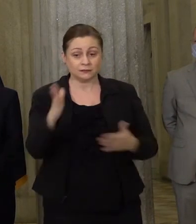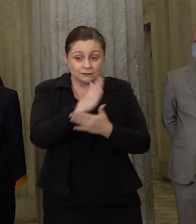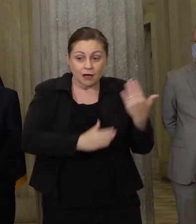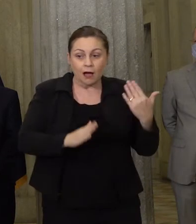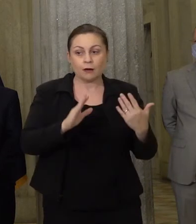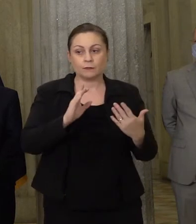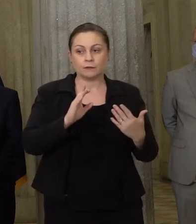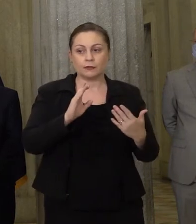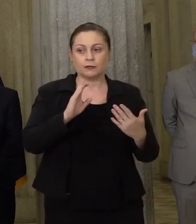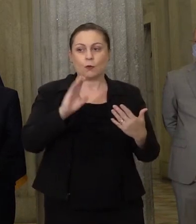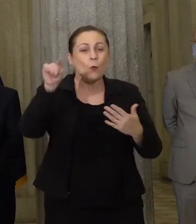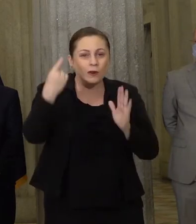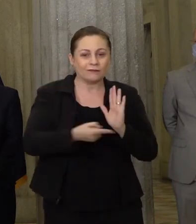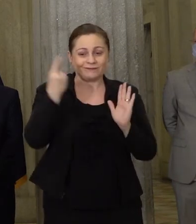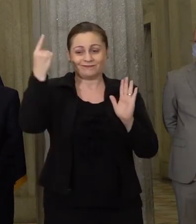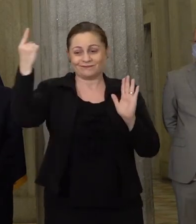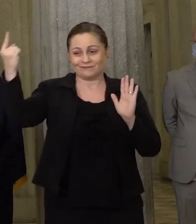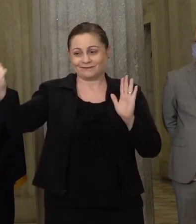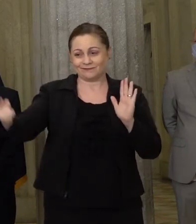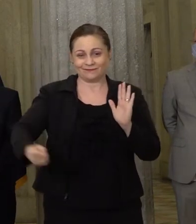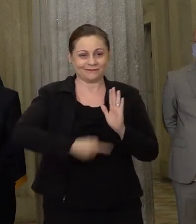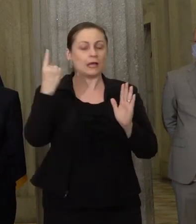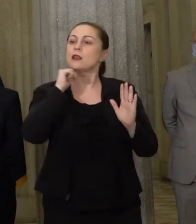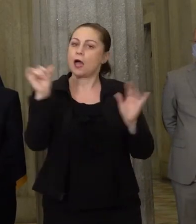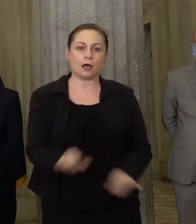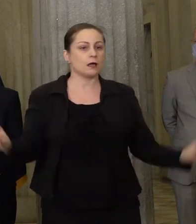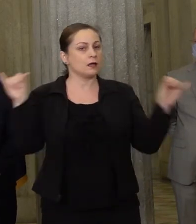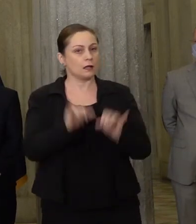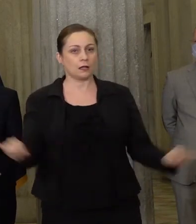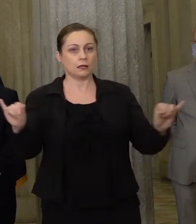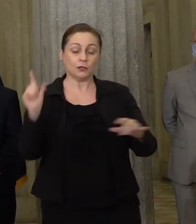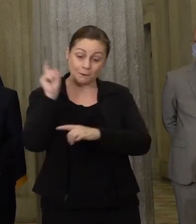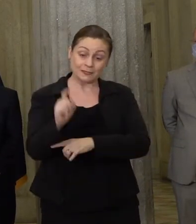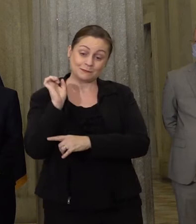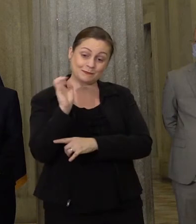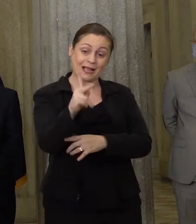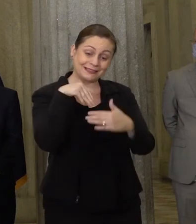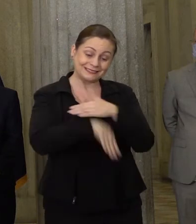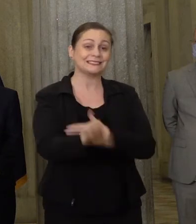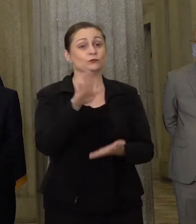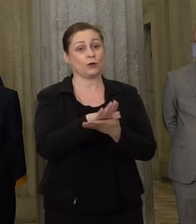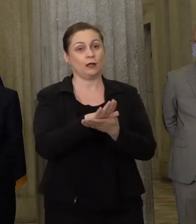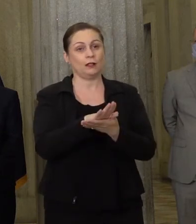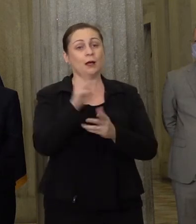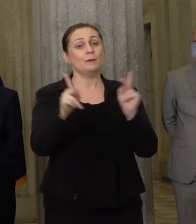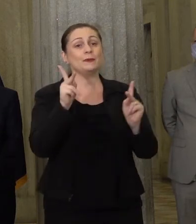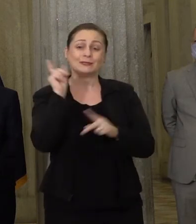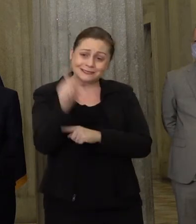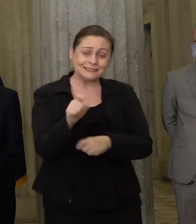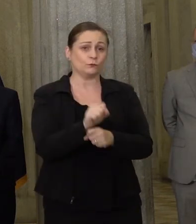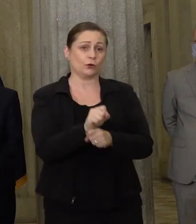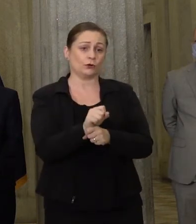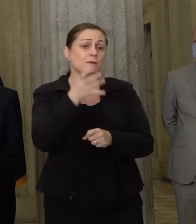reached sporadically, and not consistently. So we need to get them back in. People have to go to work. Parents have to go to